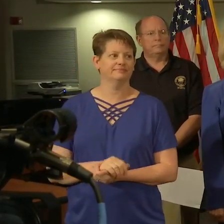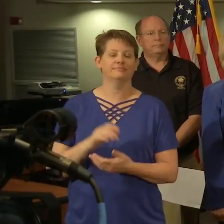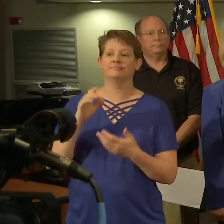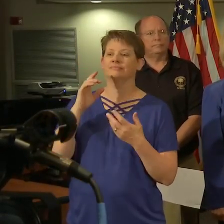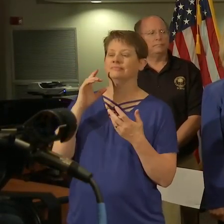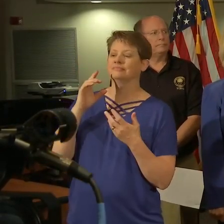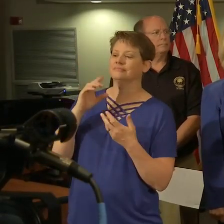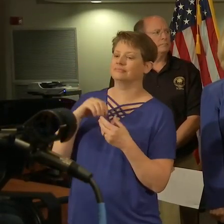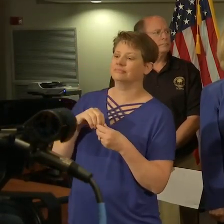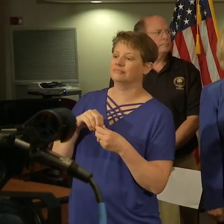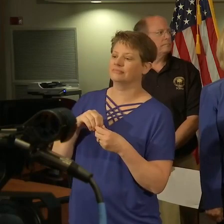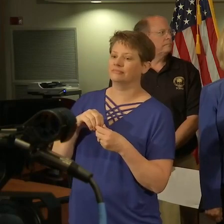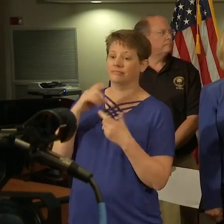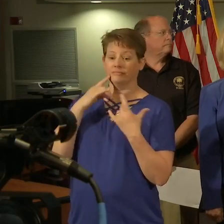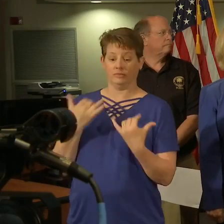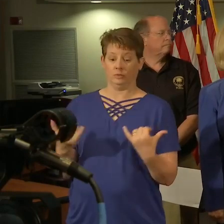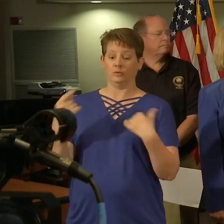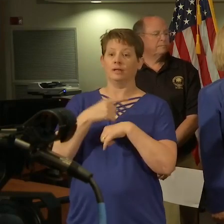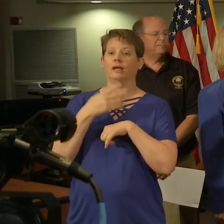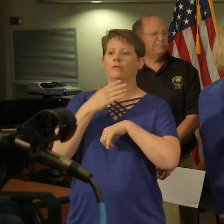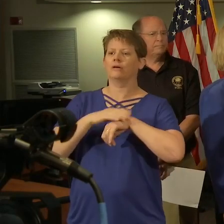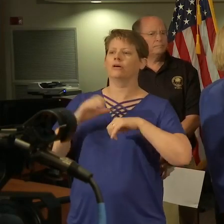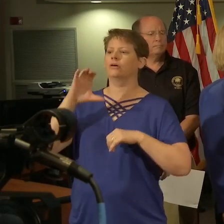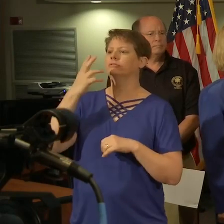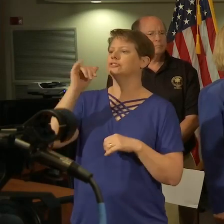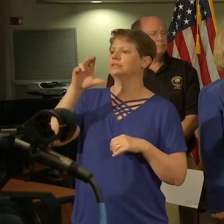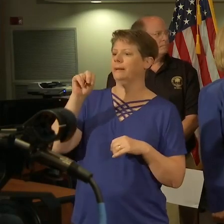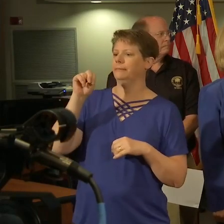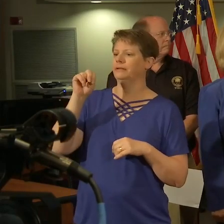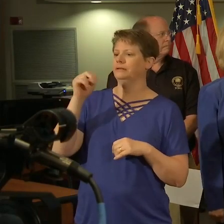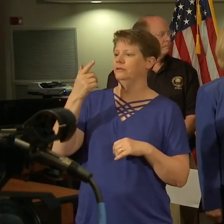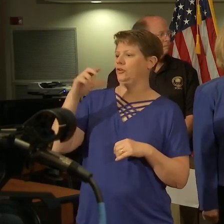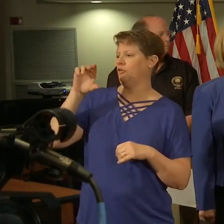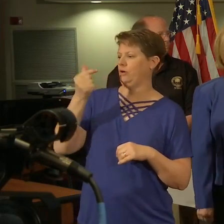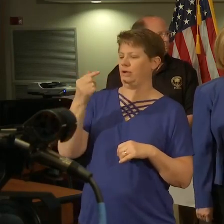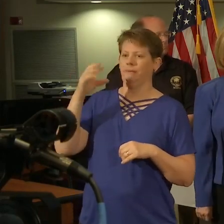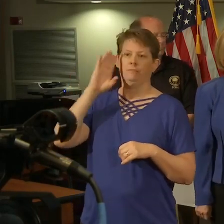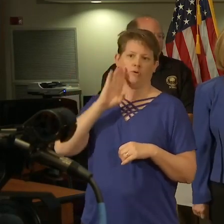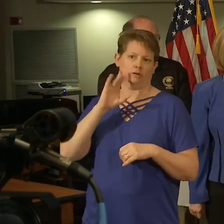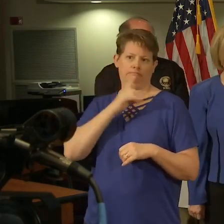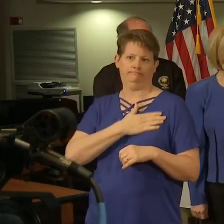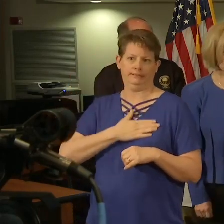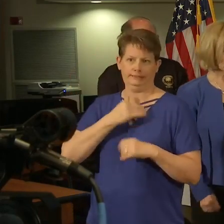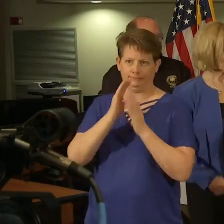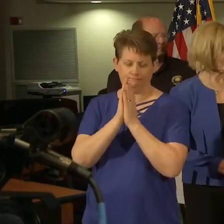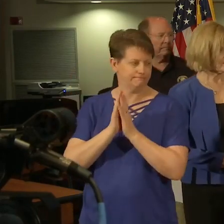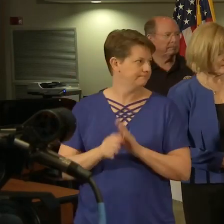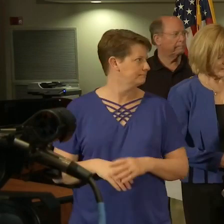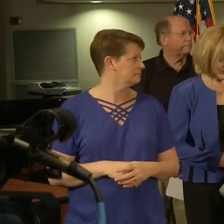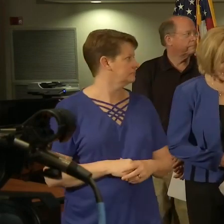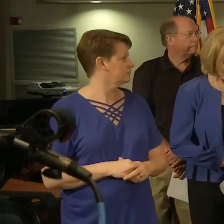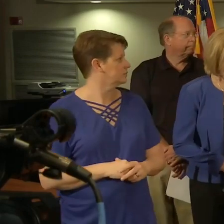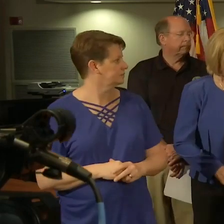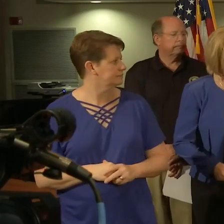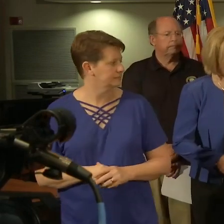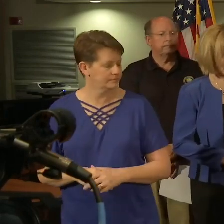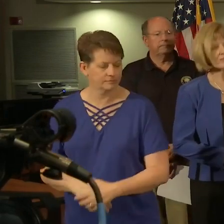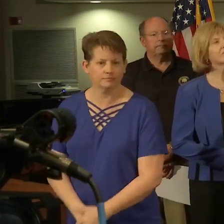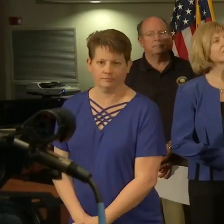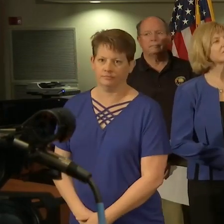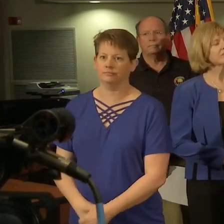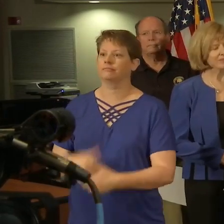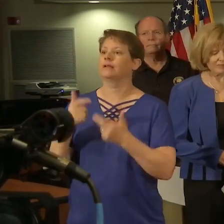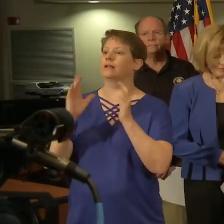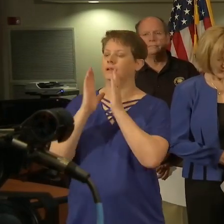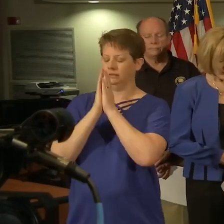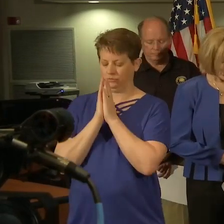this session, I'd like to call on Chaplain Greg Brown. If you please, Chaplain. Yes, sir. Captain.